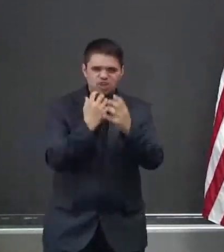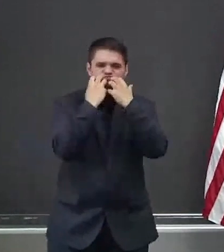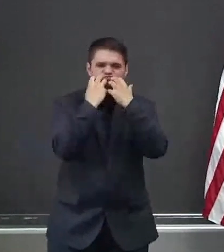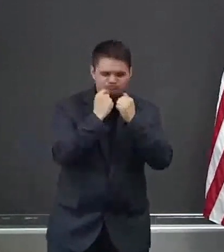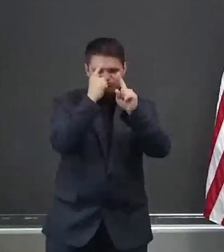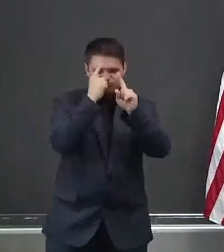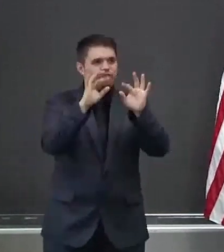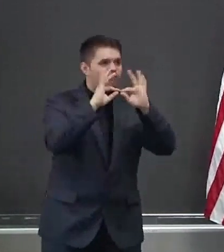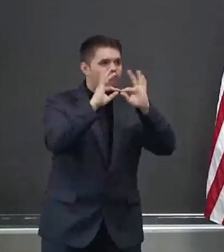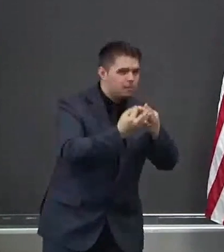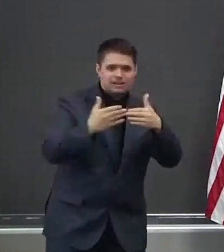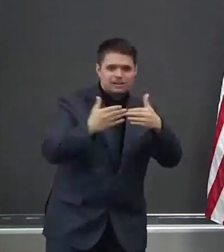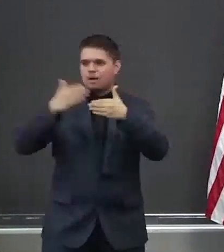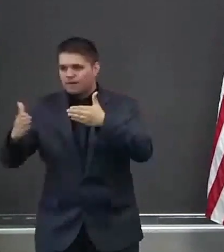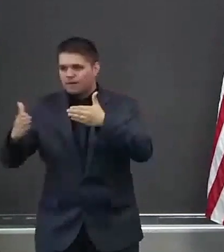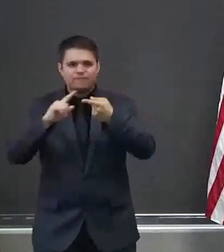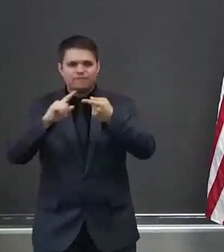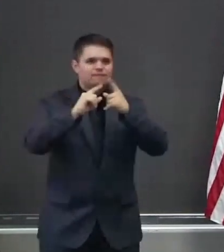fellow Oregonians.